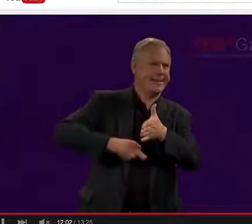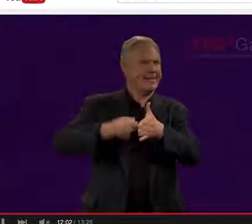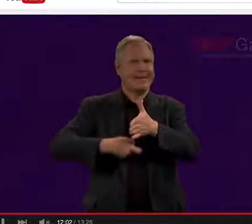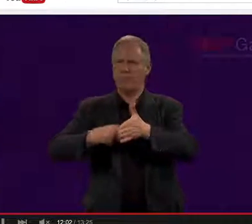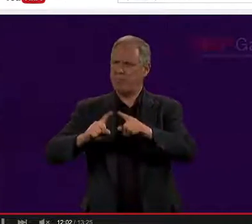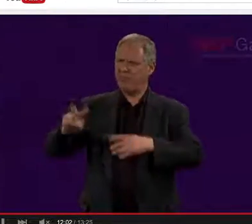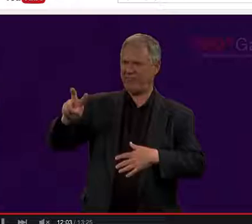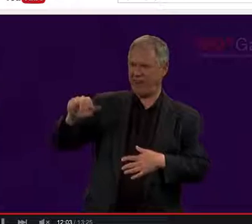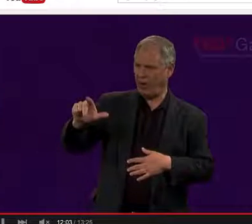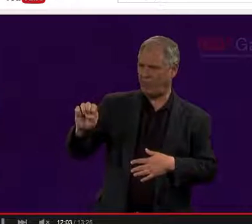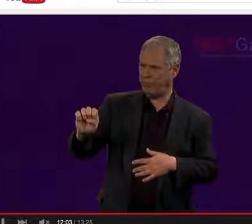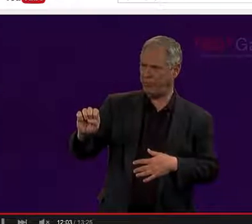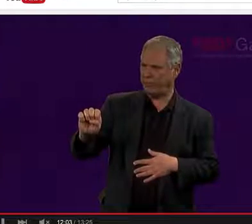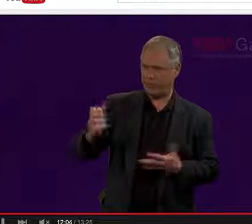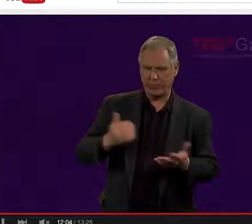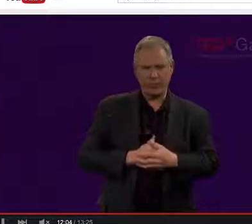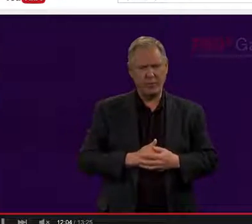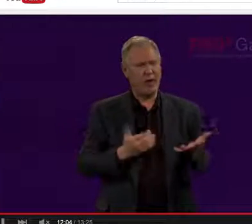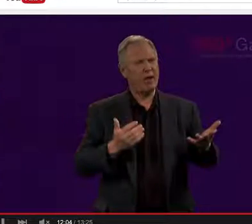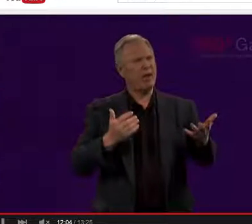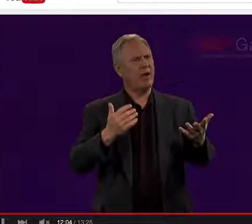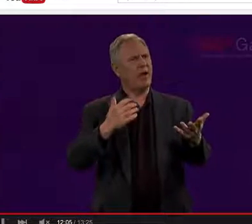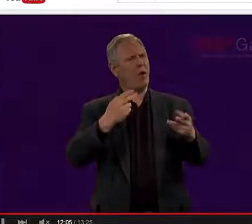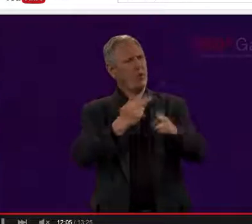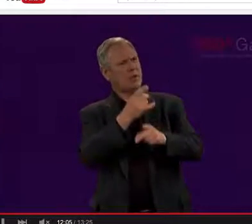The value, not the cost of the, but the value.